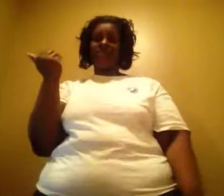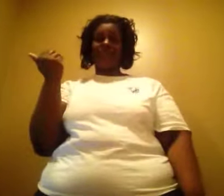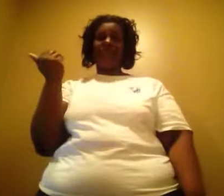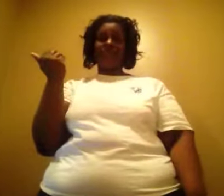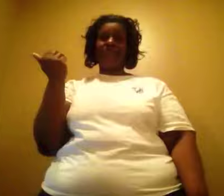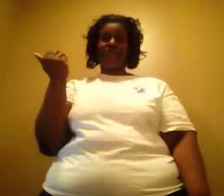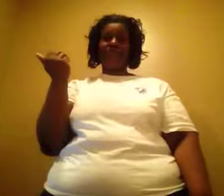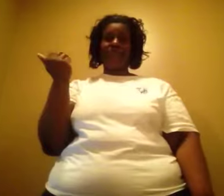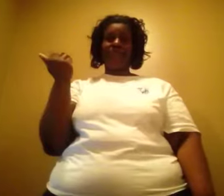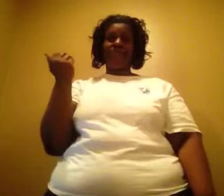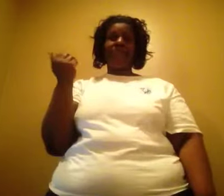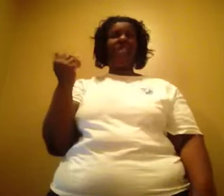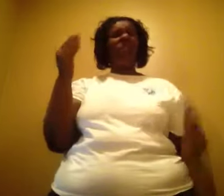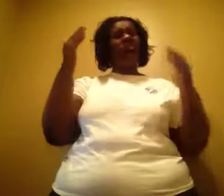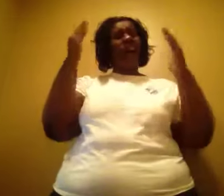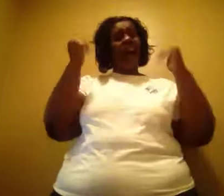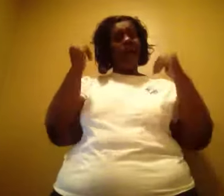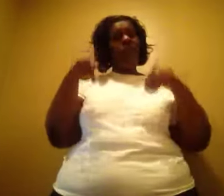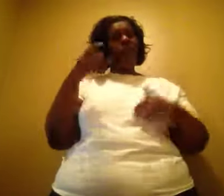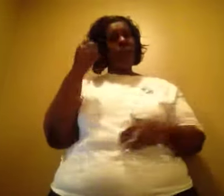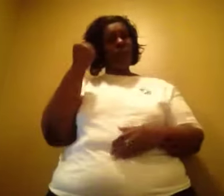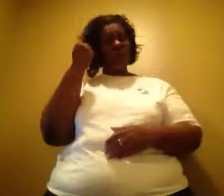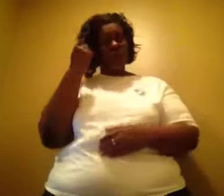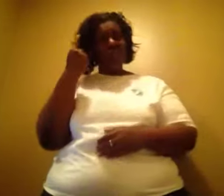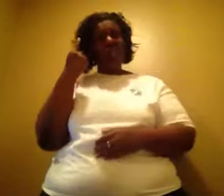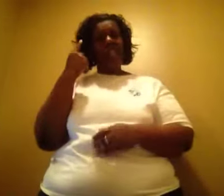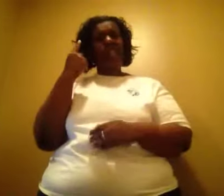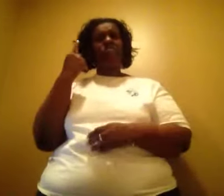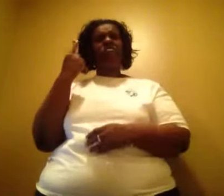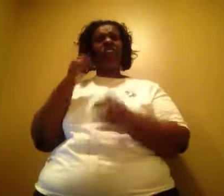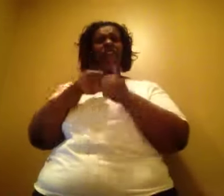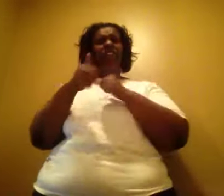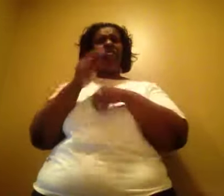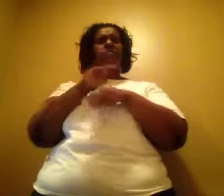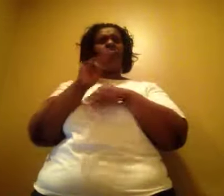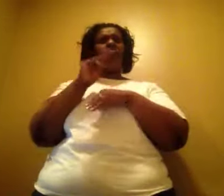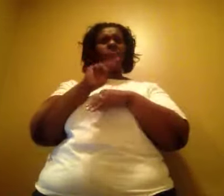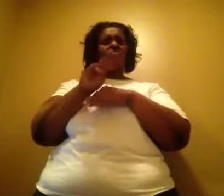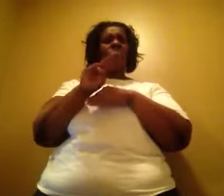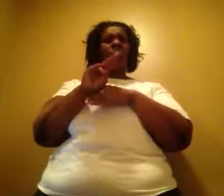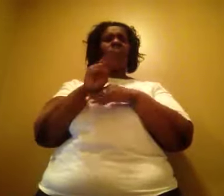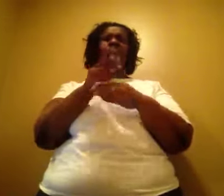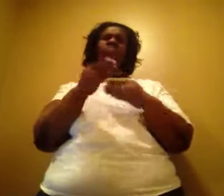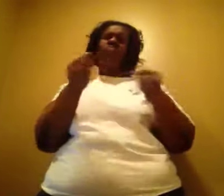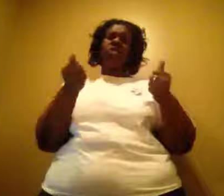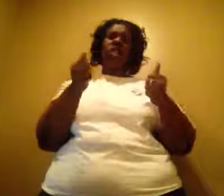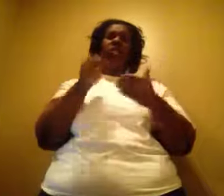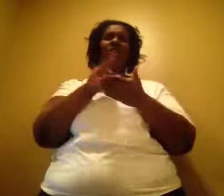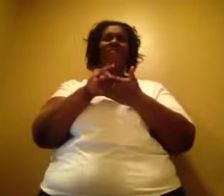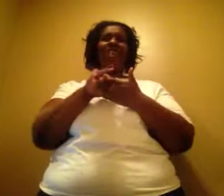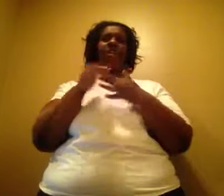So hopefully that gives you a sense of how to do these types of problems. And more than, I guess this, and you're going to